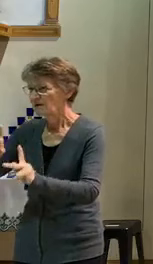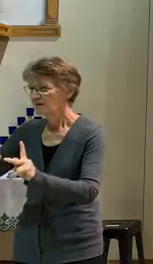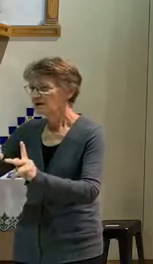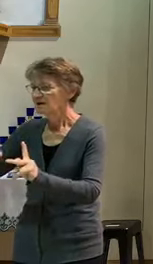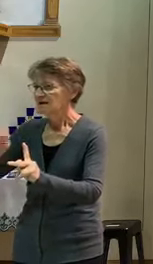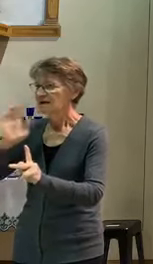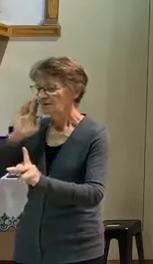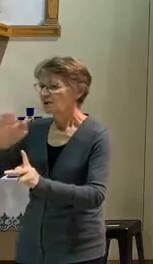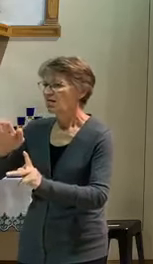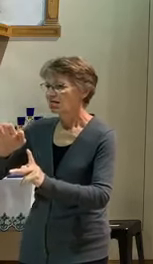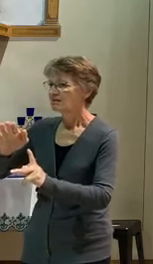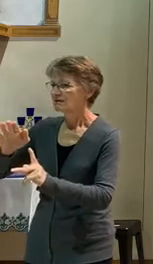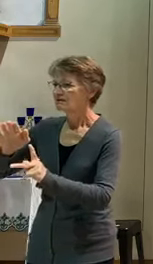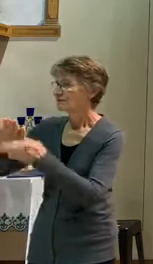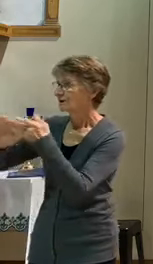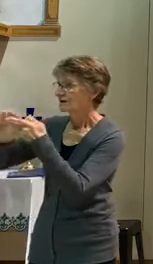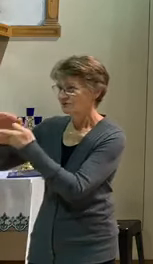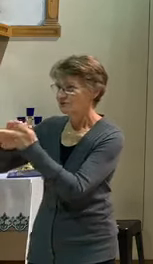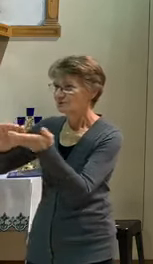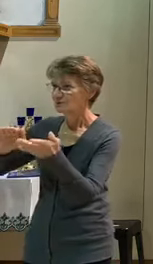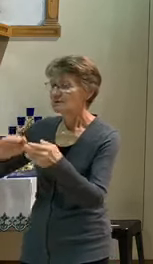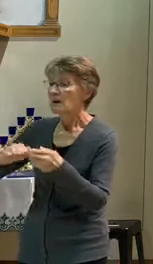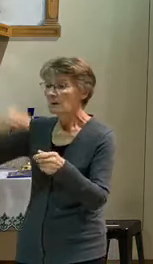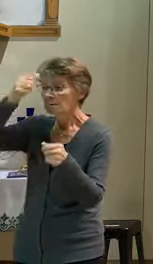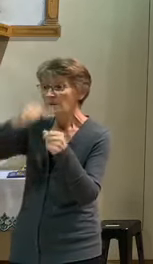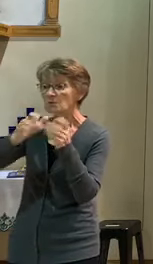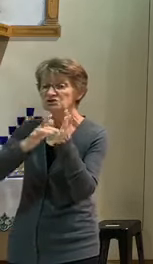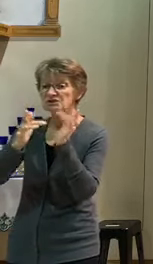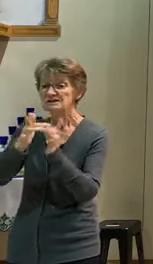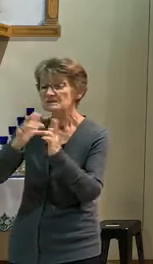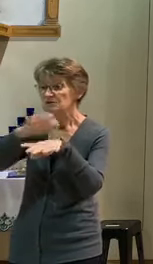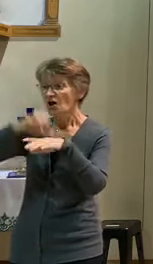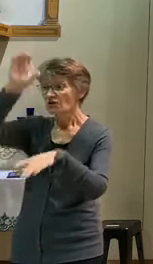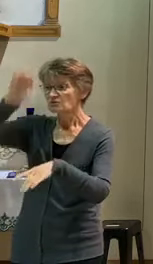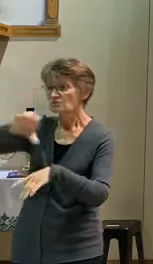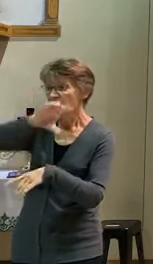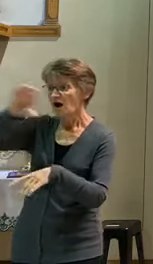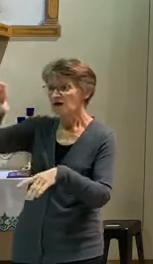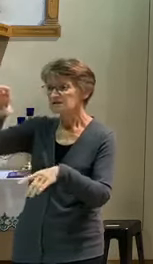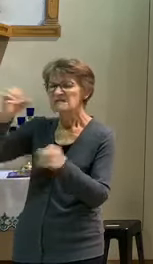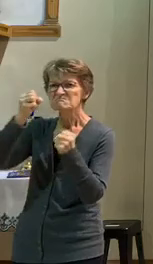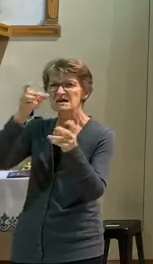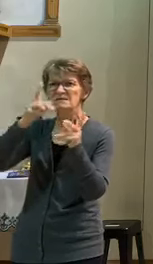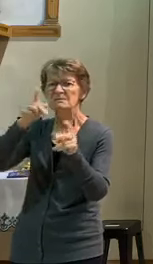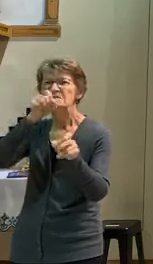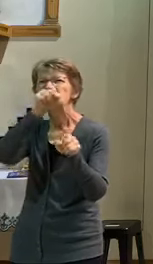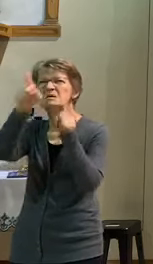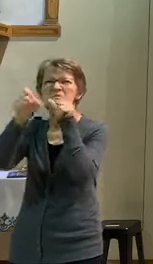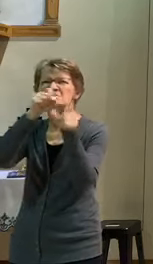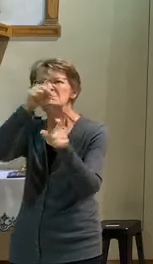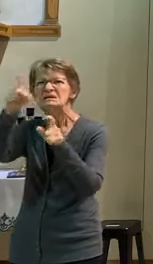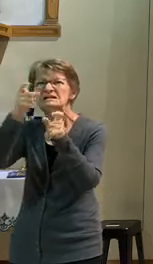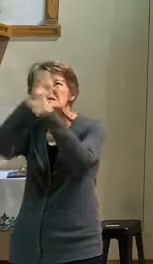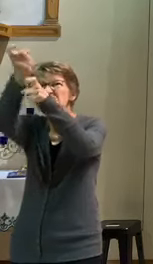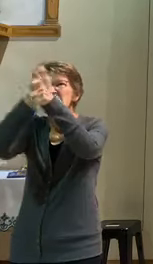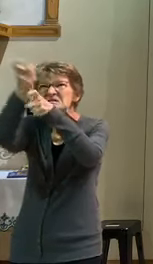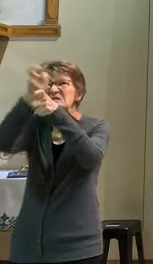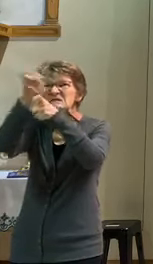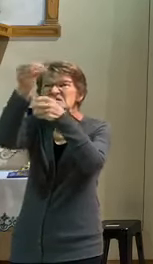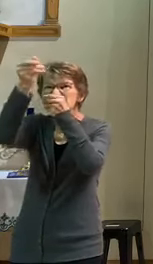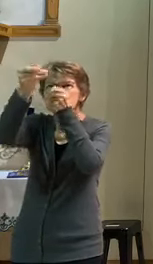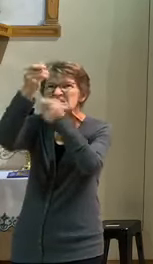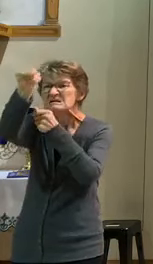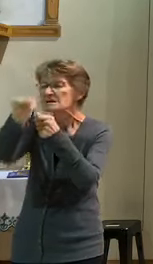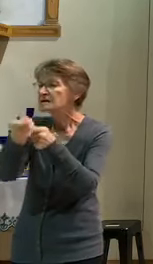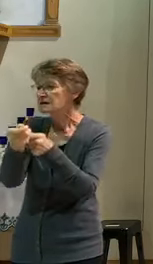ridiculed, as he was teased, as he was the loneliest that he had ever been, God lonely.